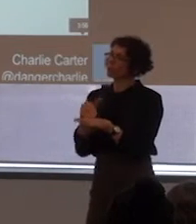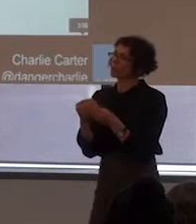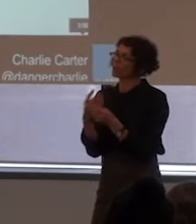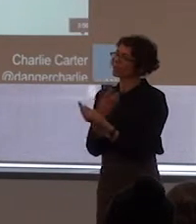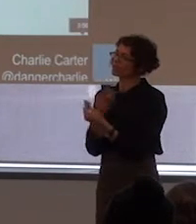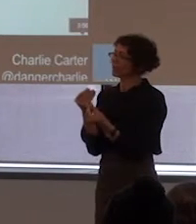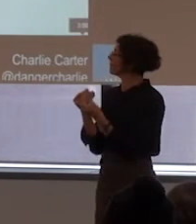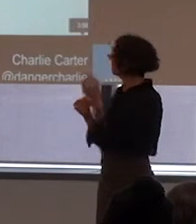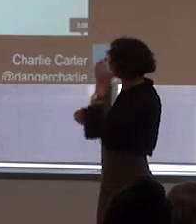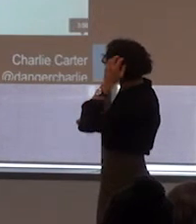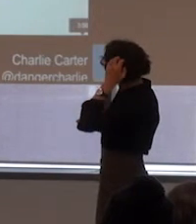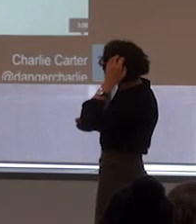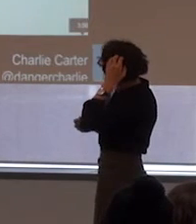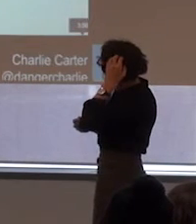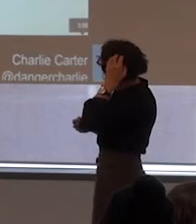So,